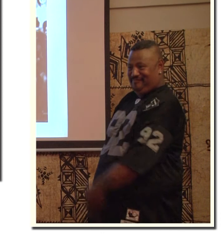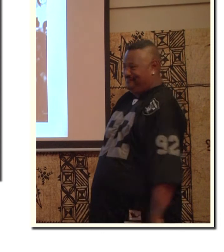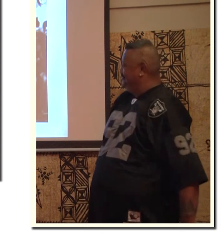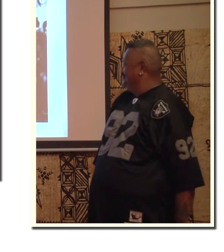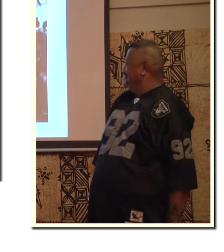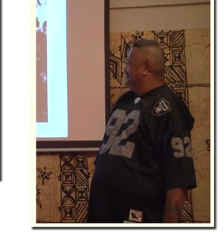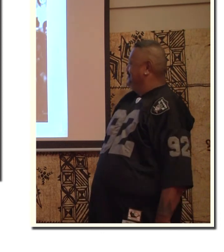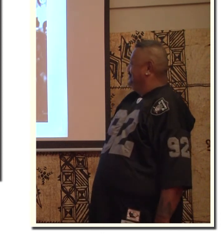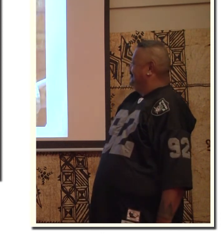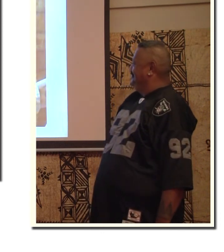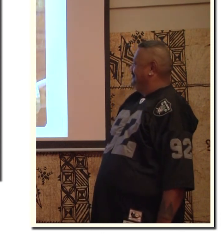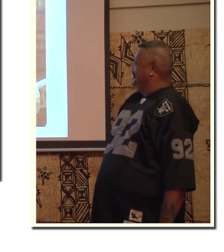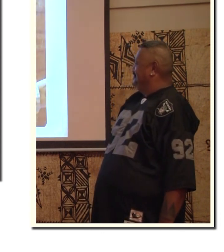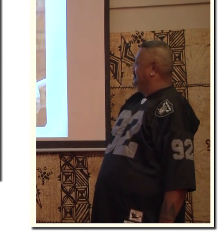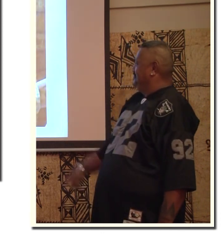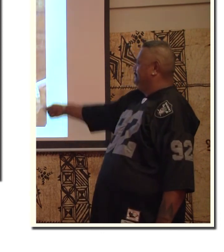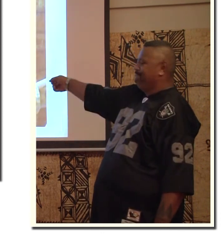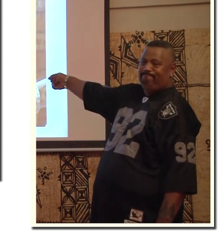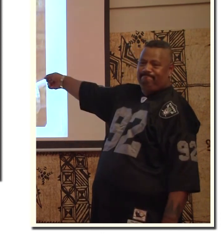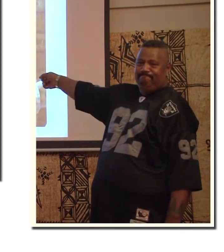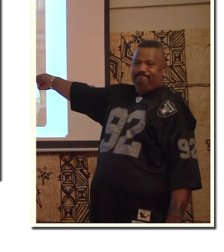Yeah, that's us.